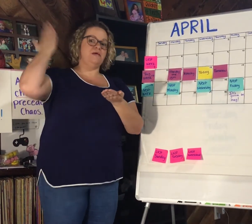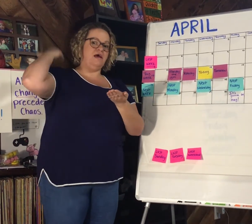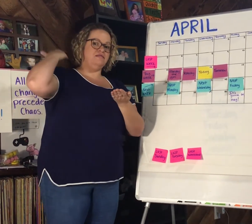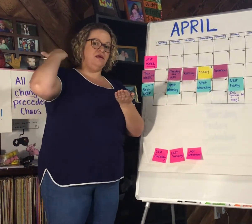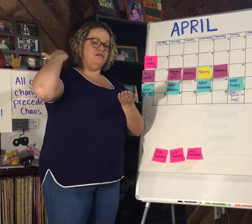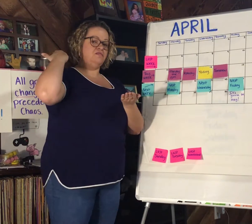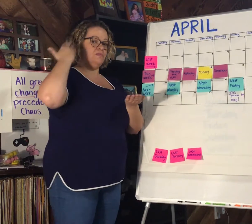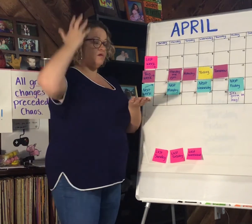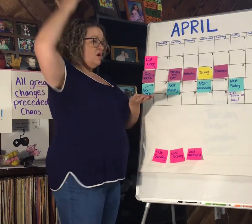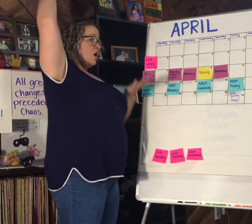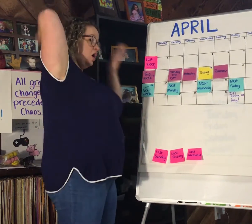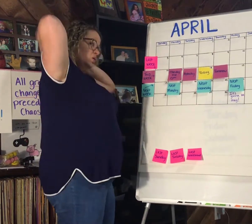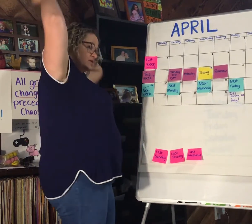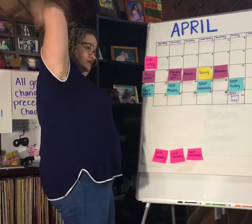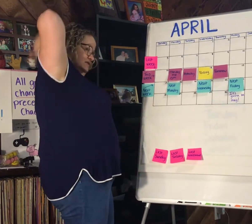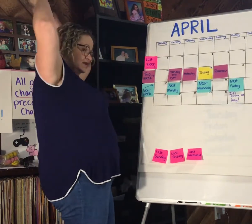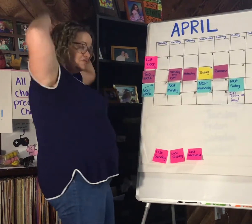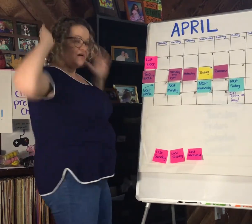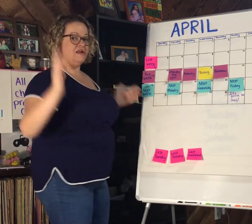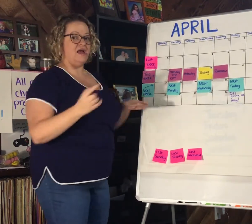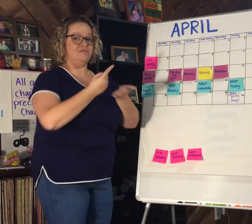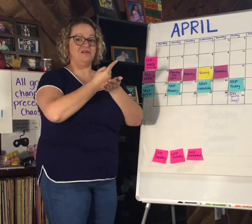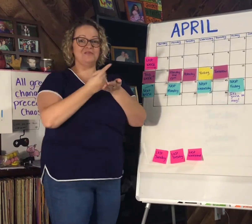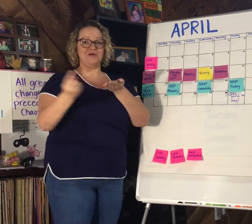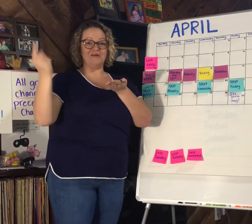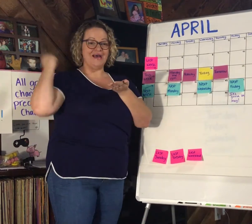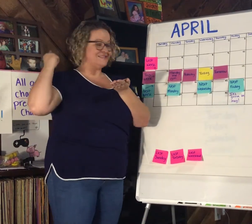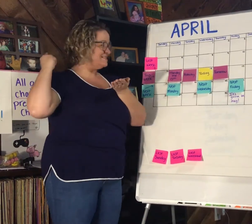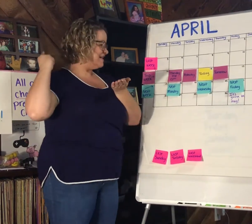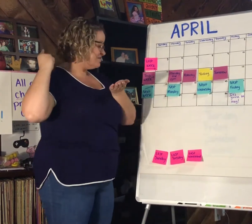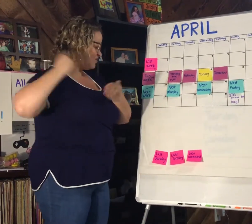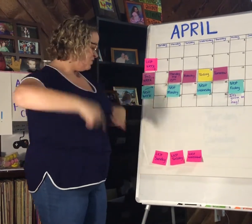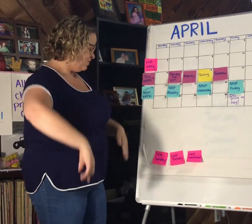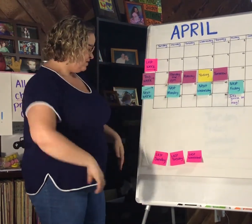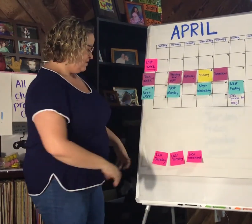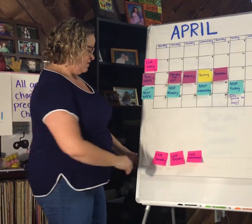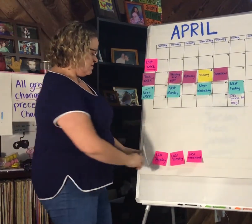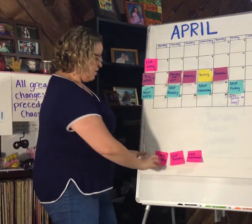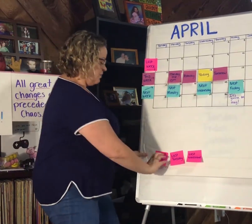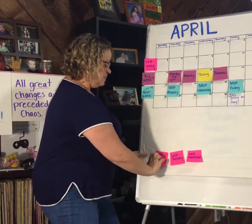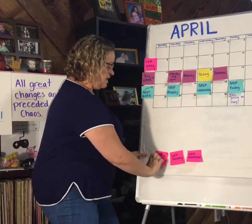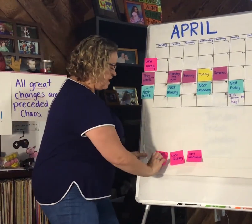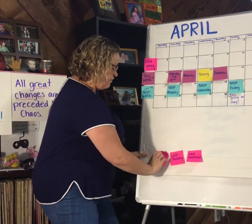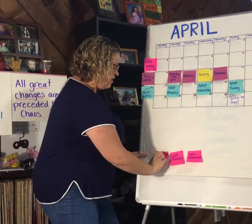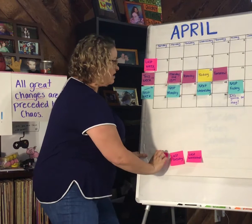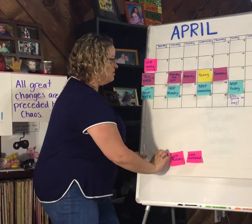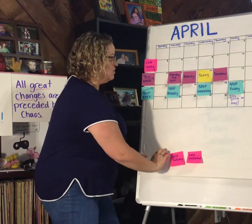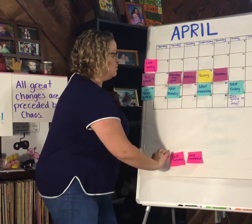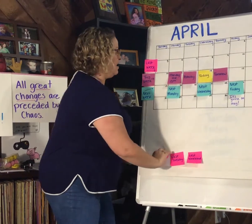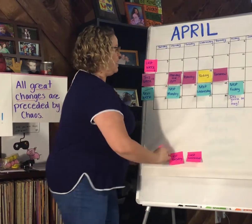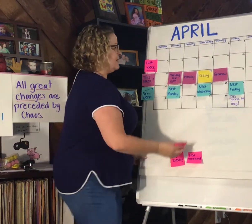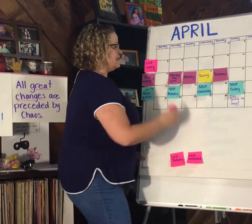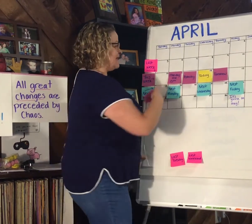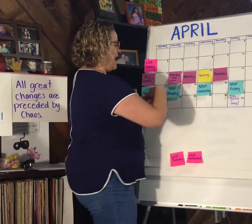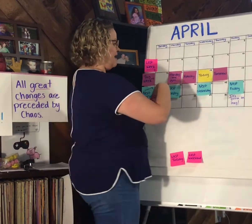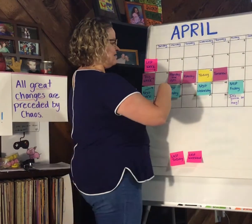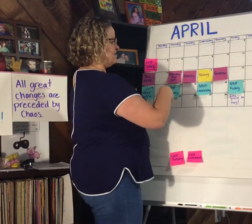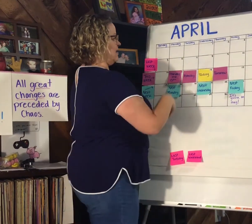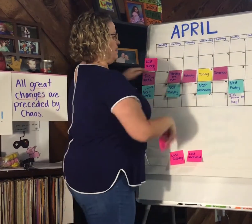past tense. Remember? All of this stuff already happened, so past tense. Cool. So if we're going to do last Sunday,